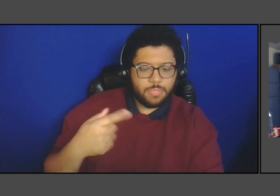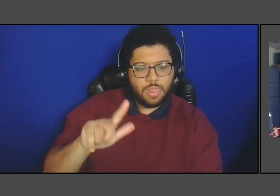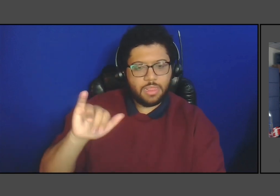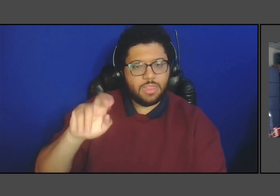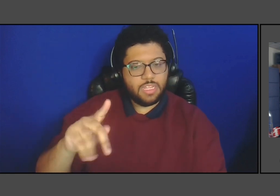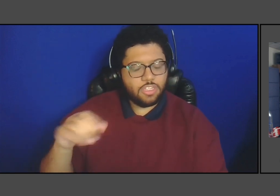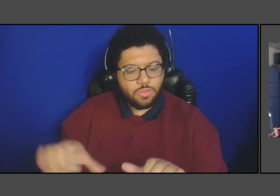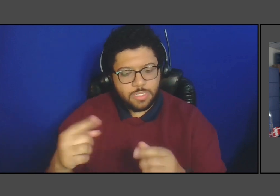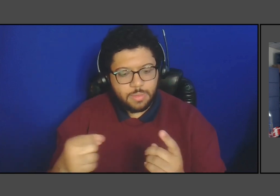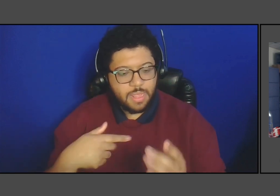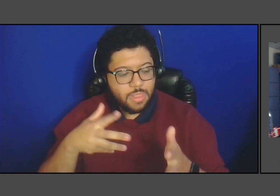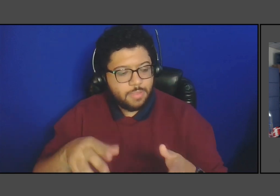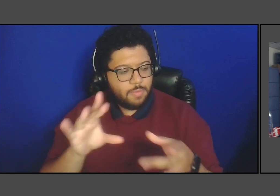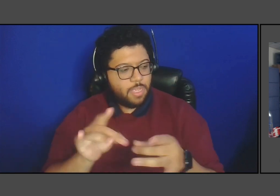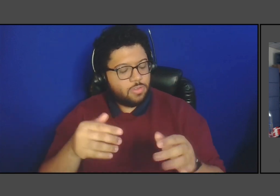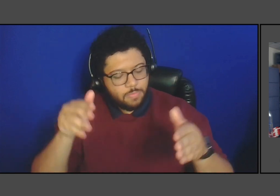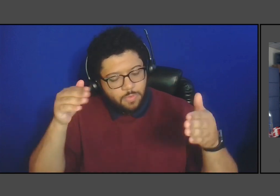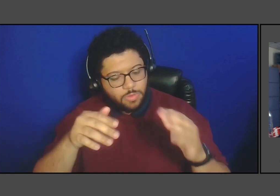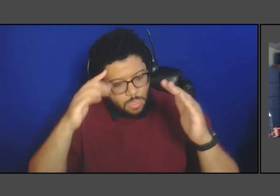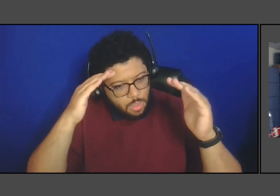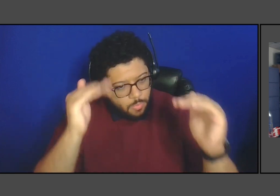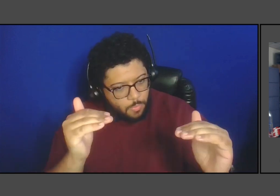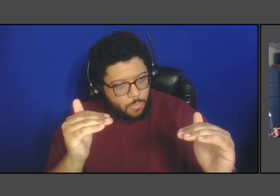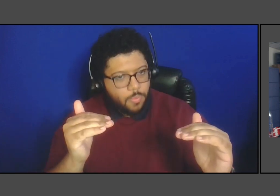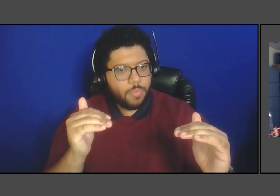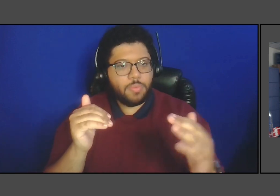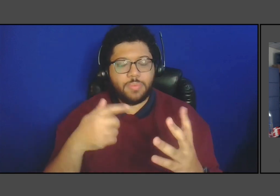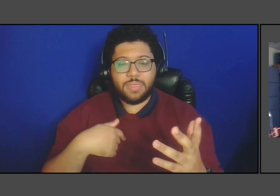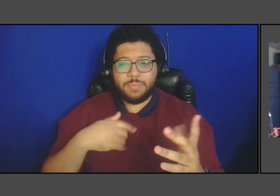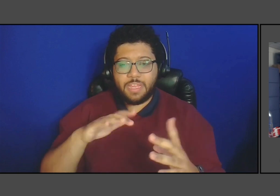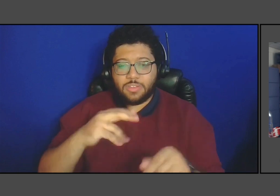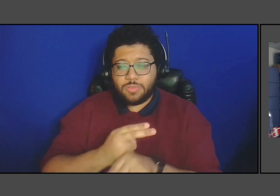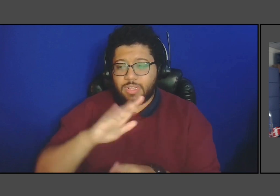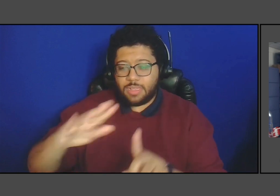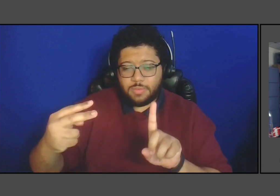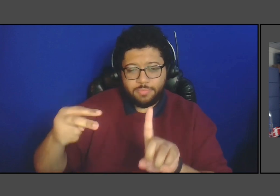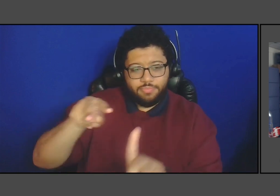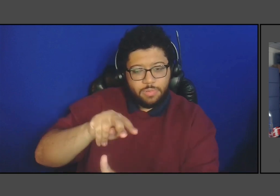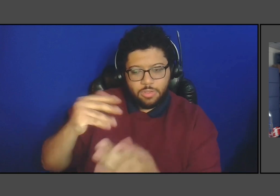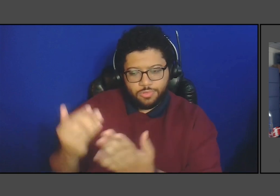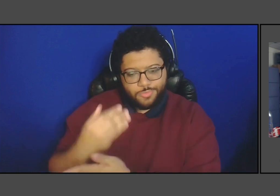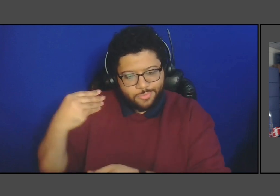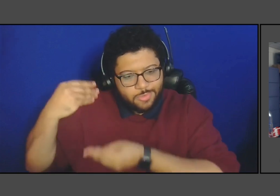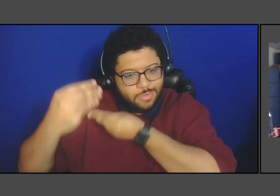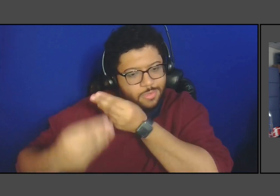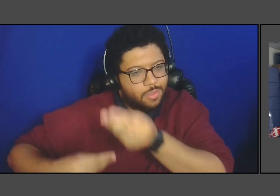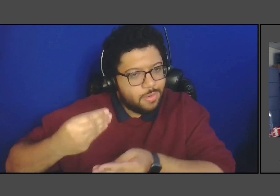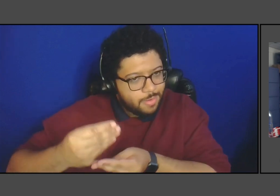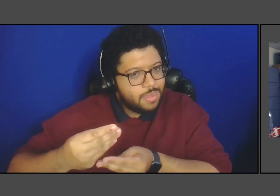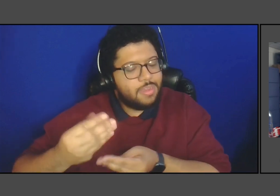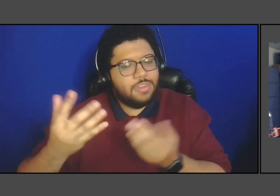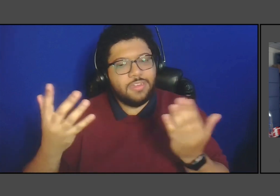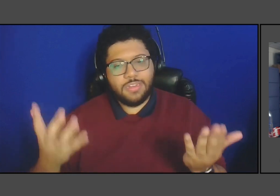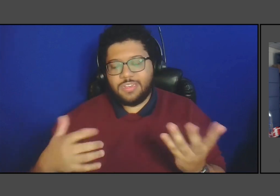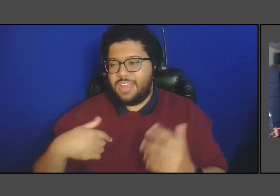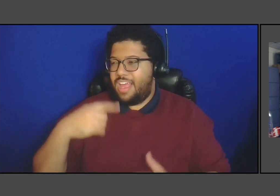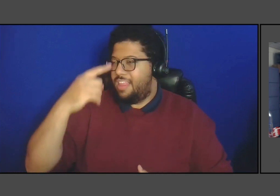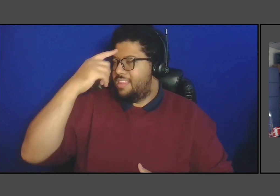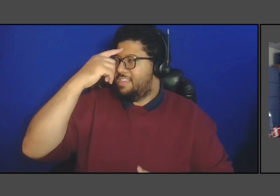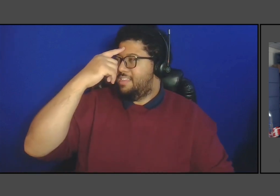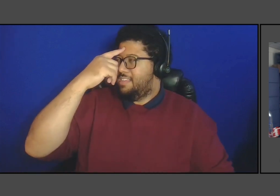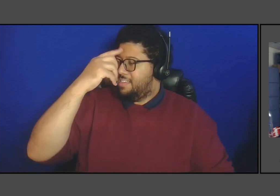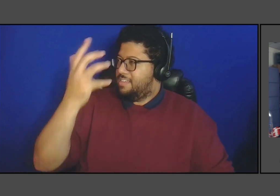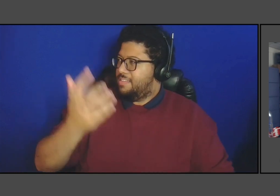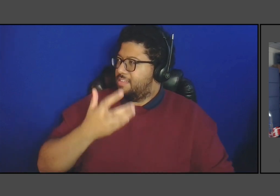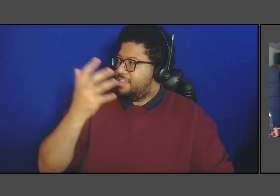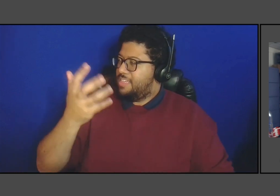of hope and from their own perspective as this new generation. So I think that that's what I just see in just in the